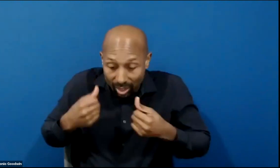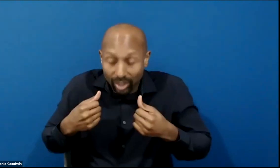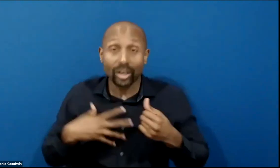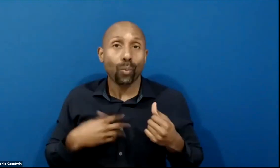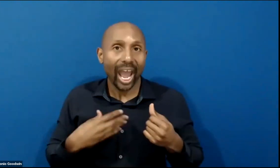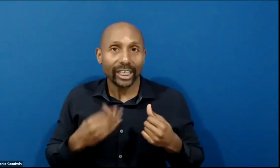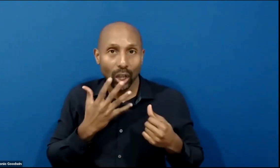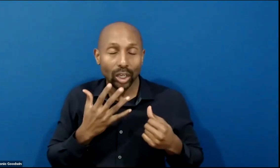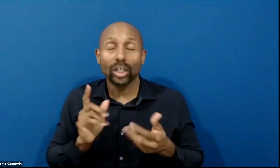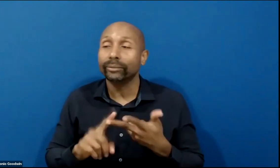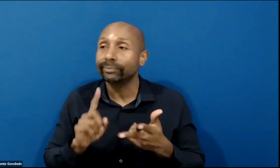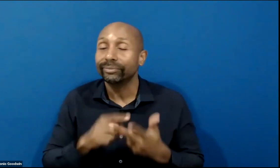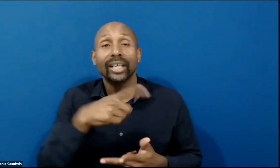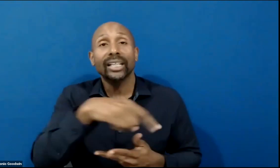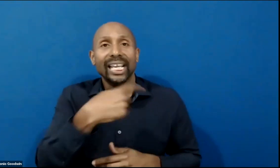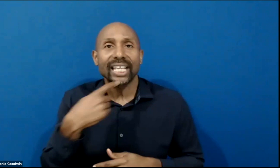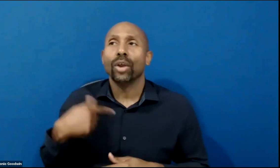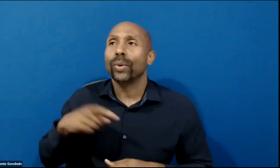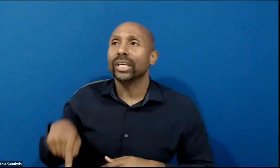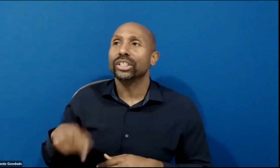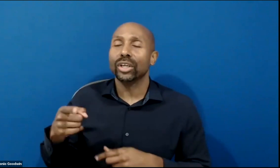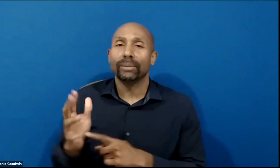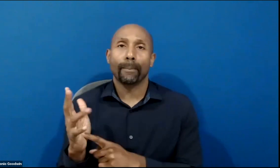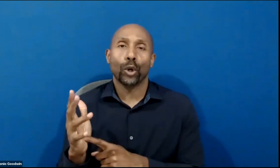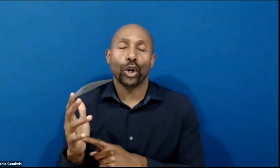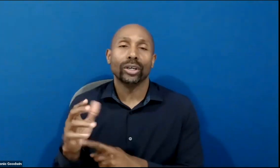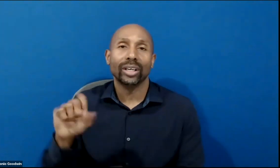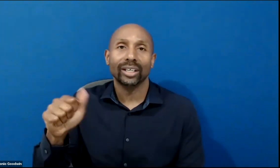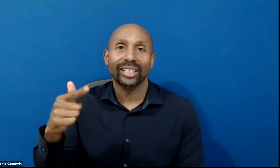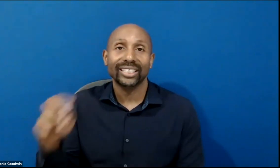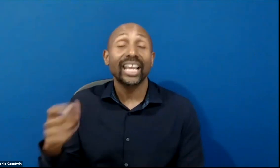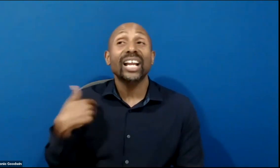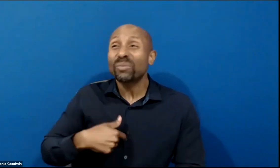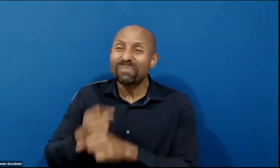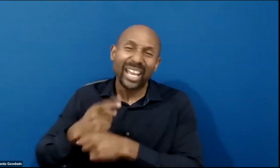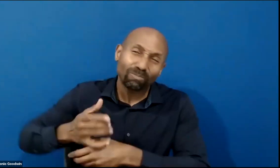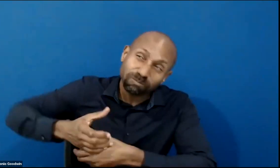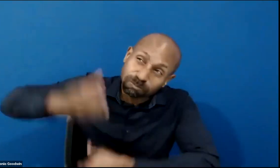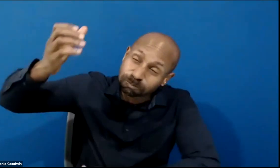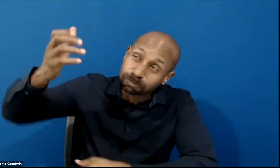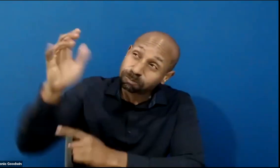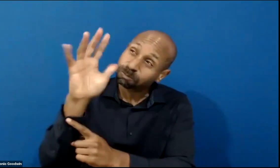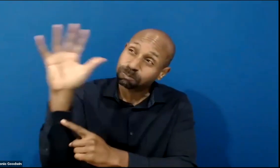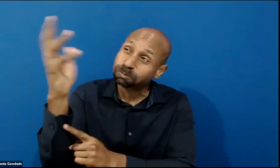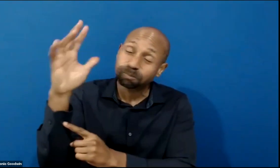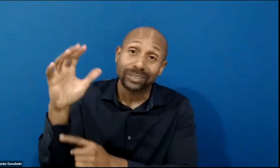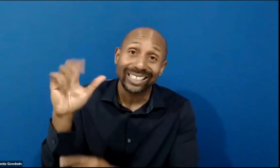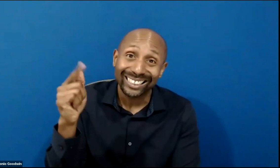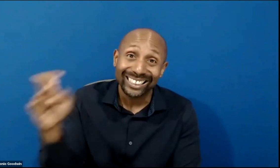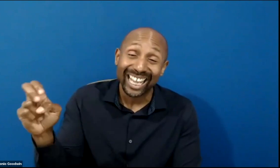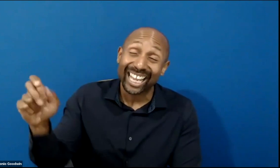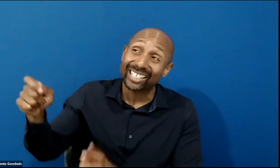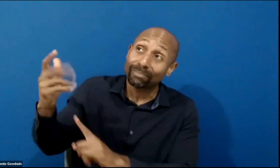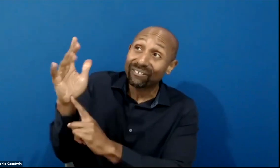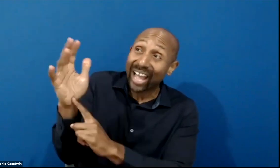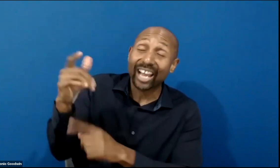burn sage. So we had these huge torches of sage that, you know, when we came through. And another principle